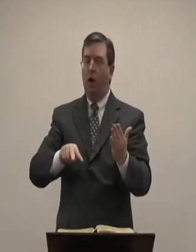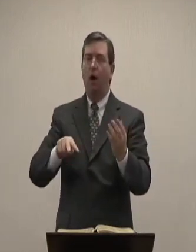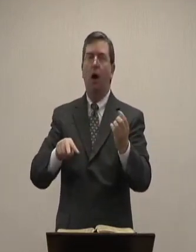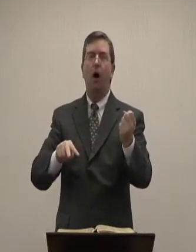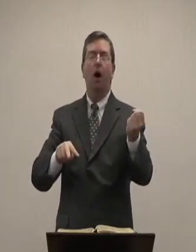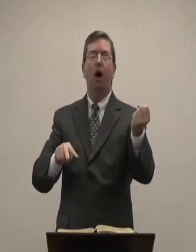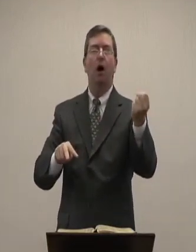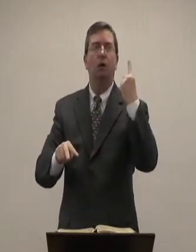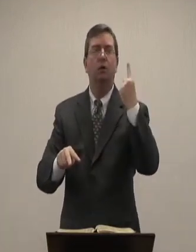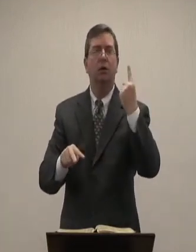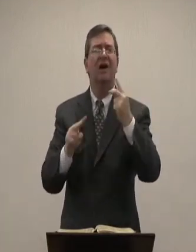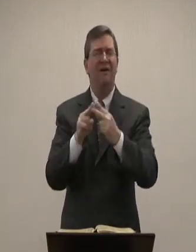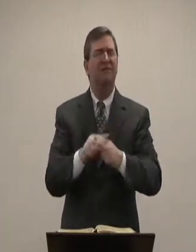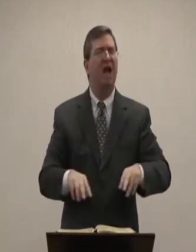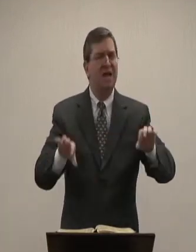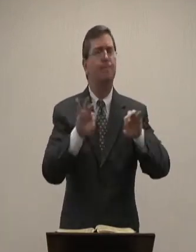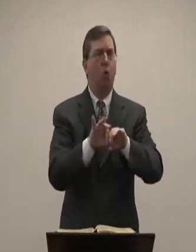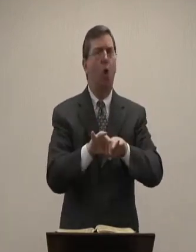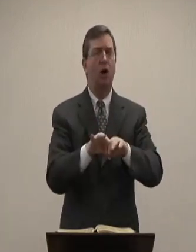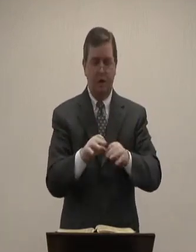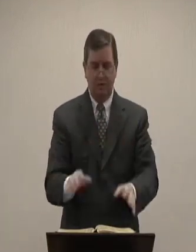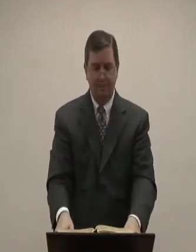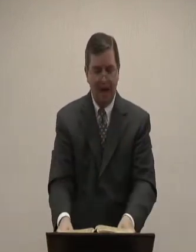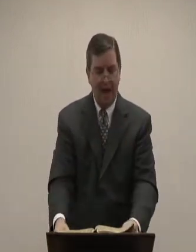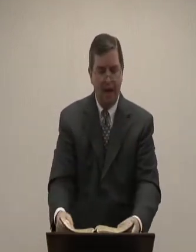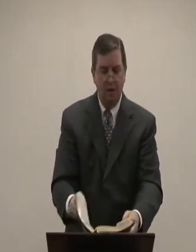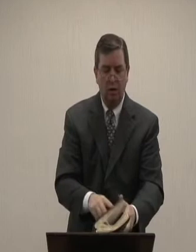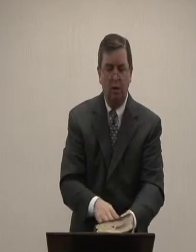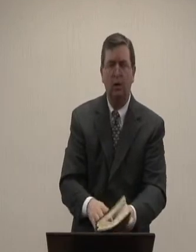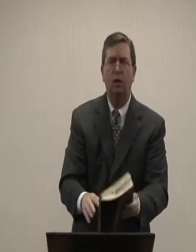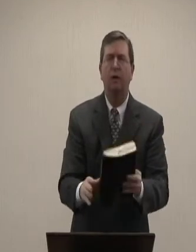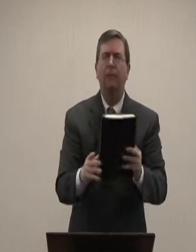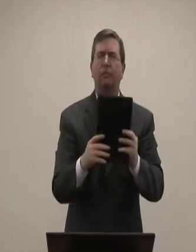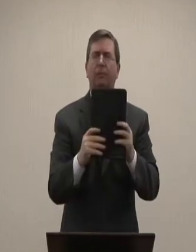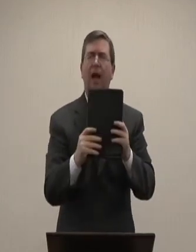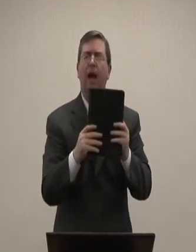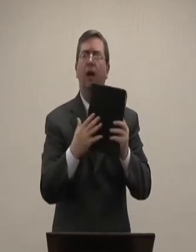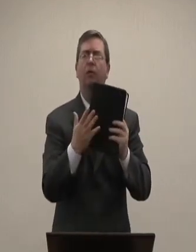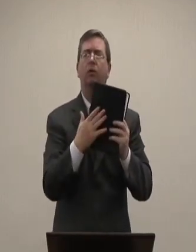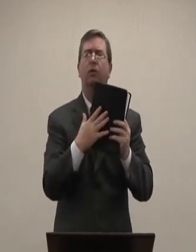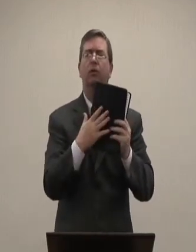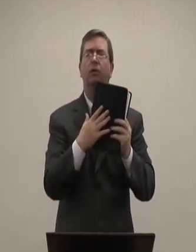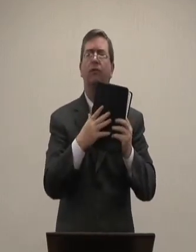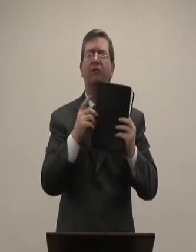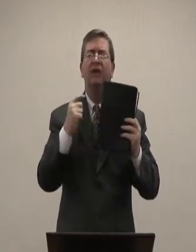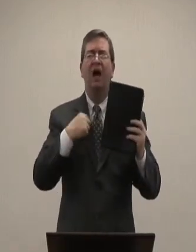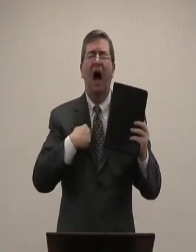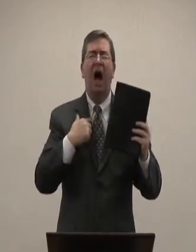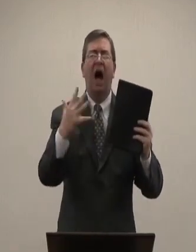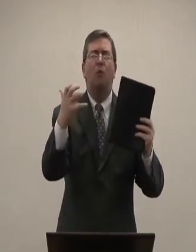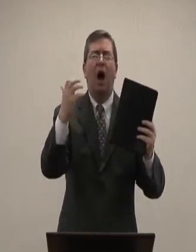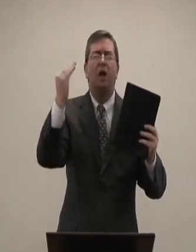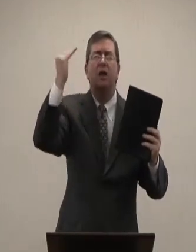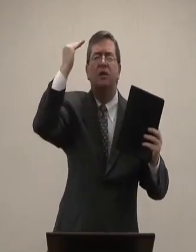They read the Old Testament, New Testament together. And that's what you're supposed to do. It's very important that you have a